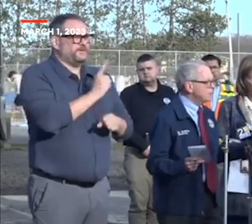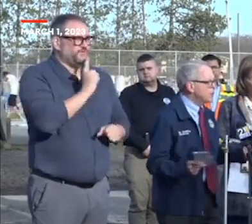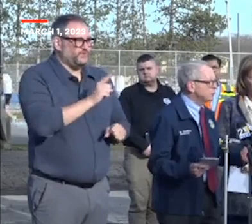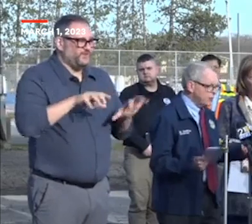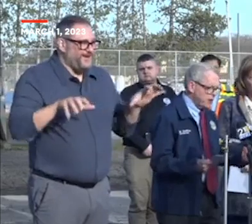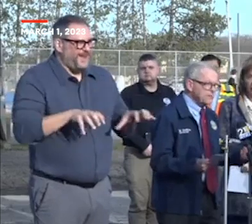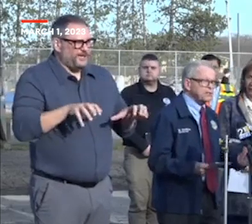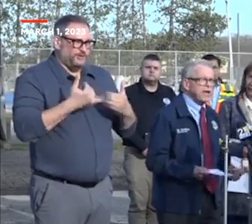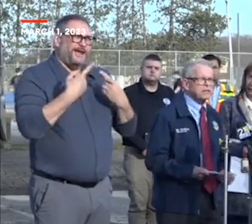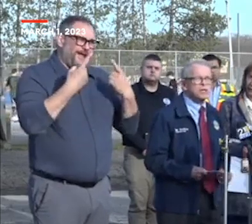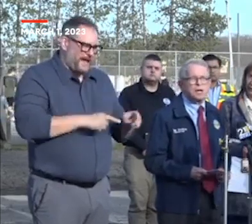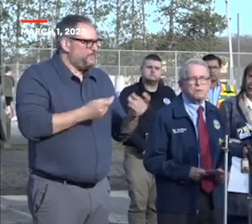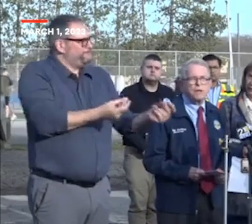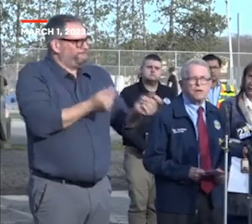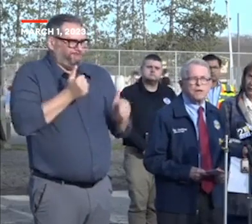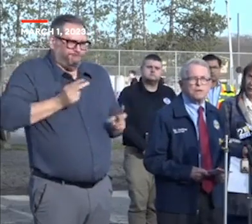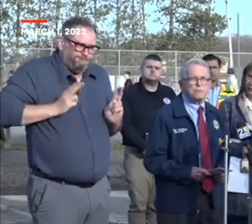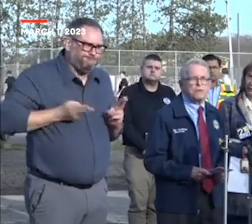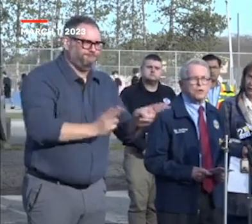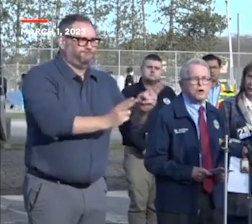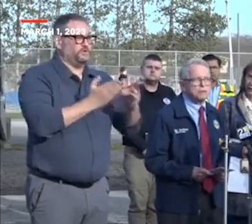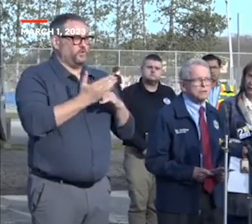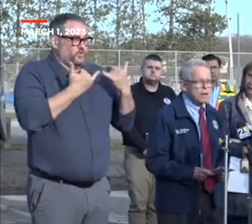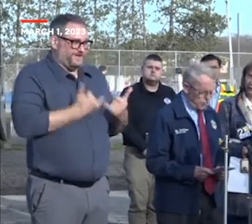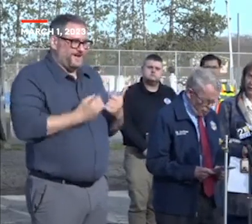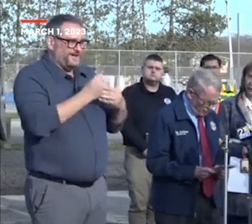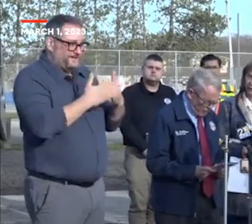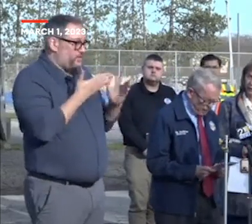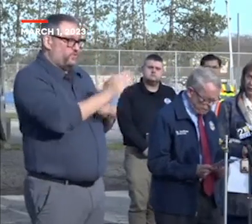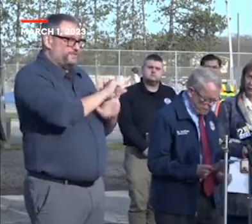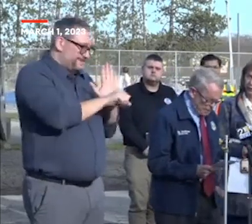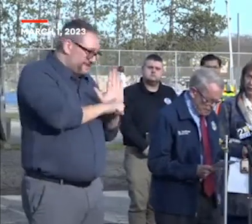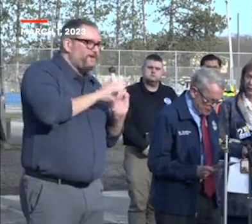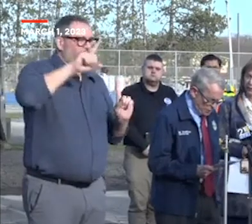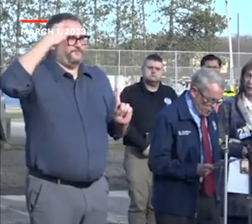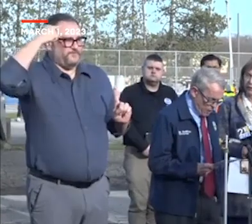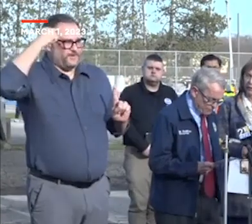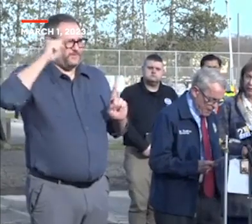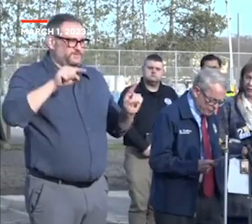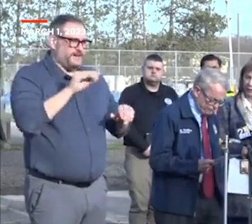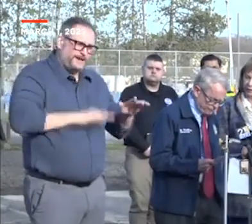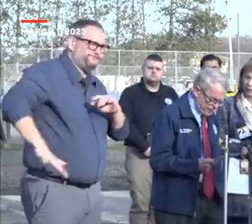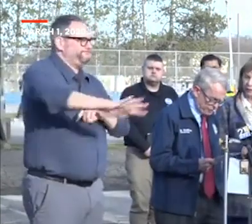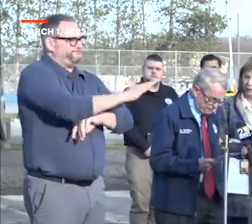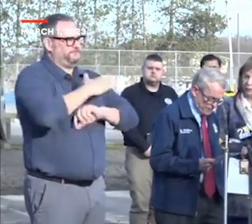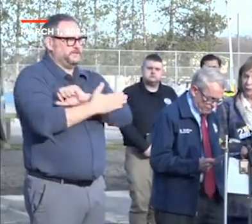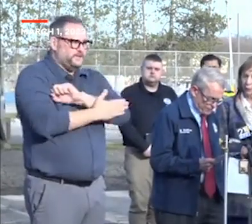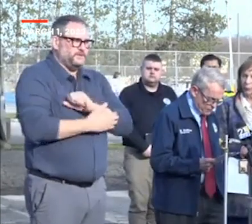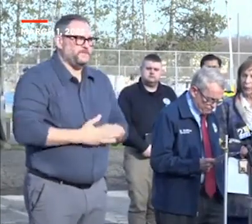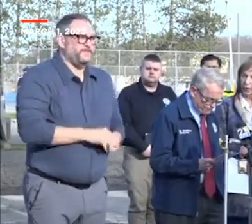throughout this country, it obviously has to come from the federal government. So I applaud today Senator Brown, Vance,